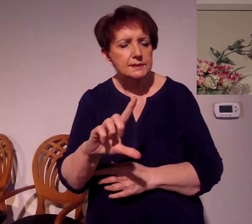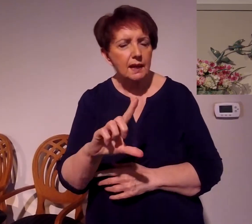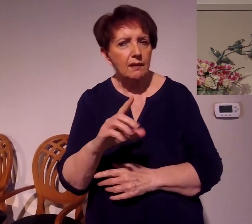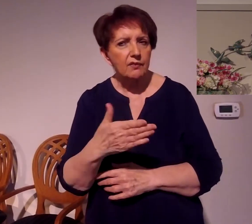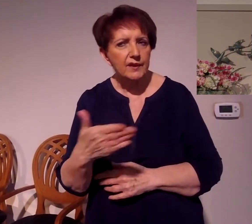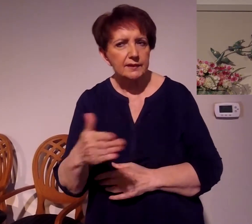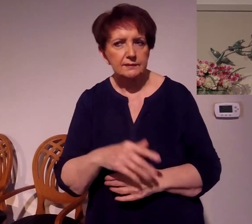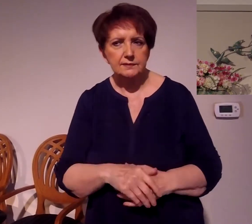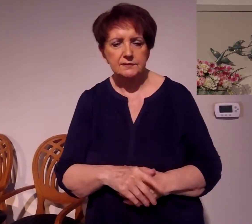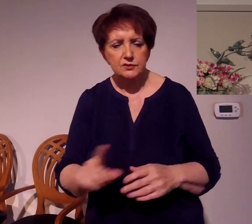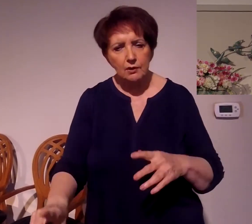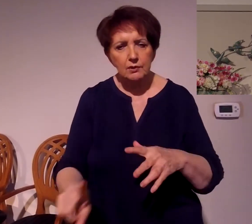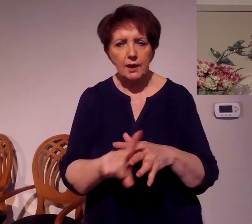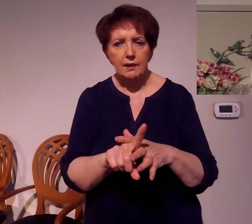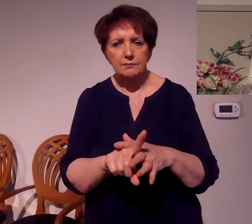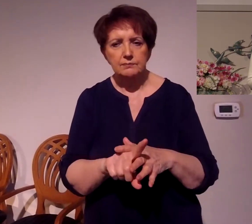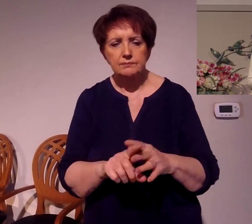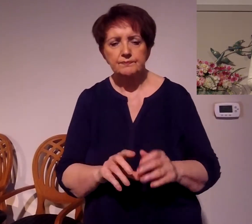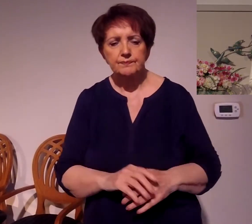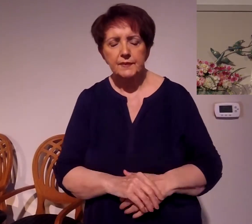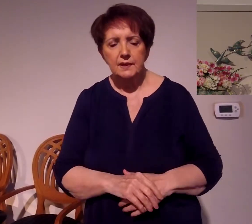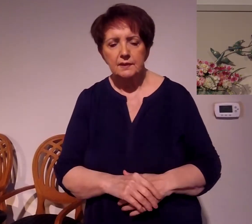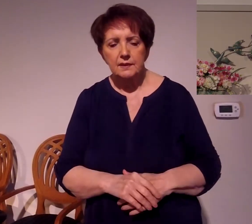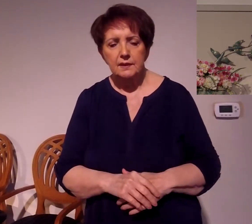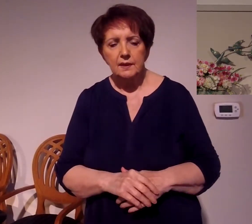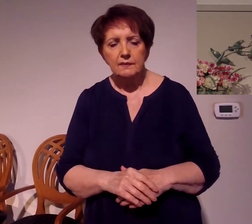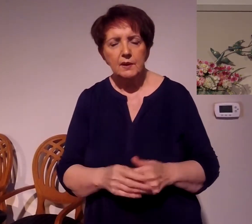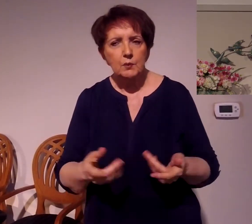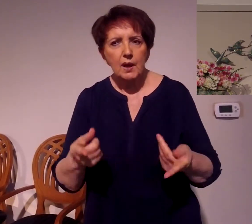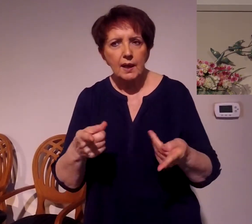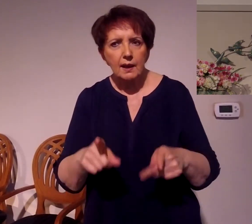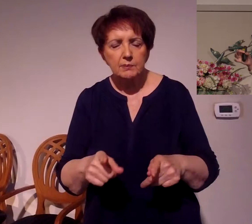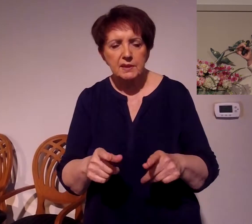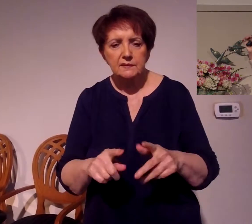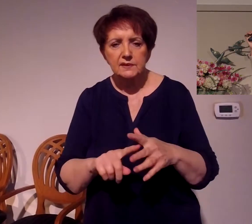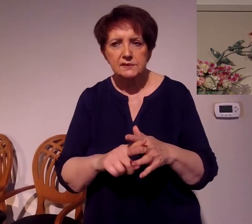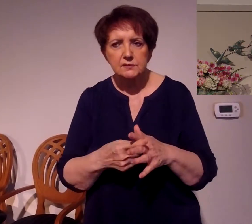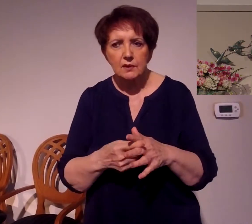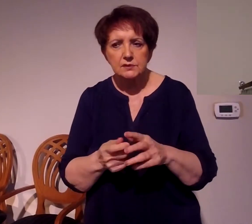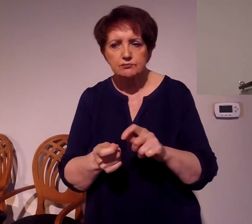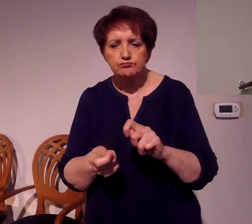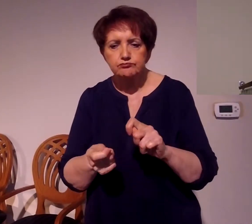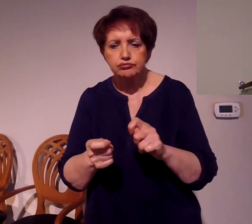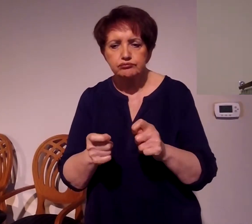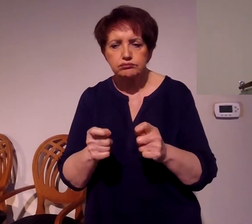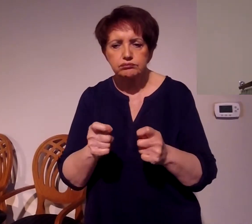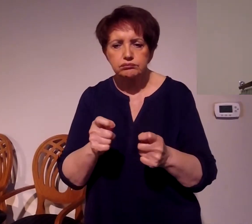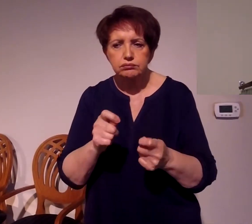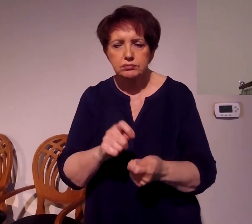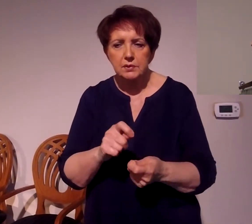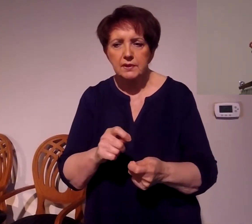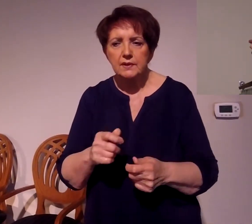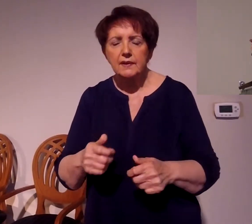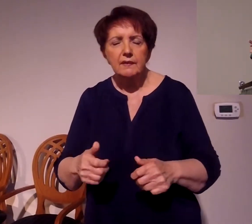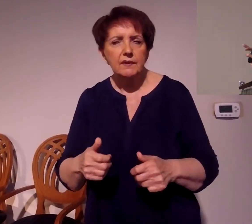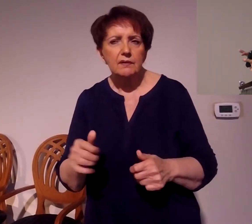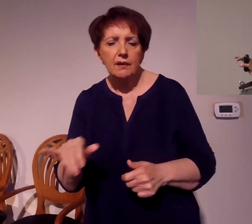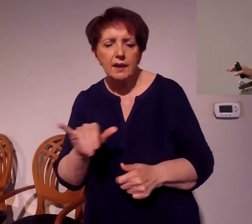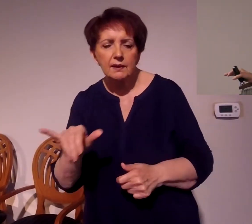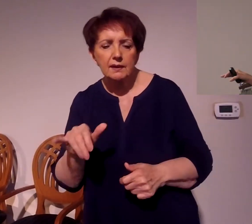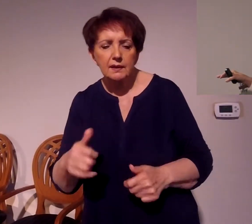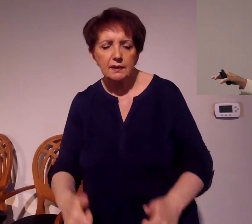that photosynthesized, and I don't know if you've ever studied lichens. They're like living minerals. They're